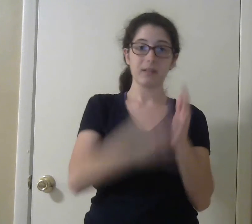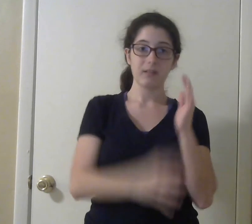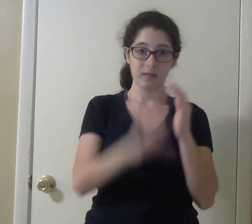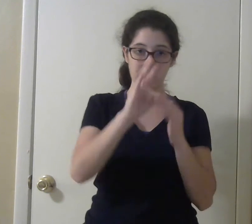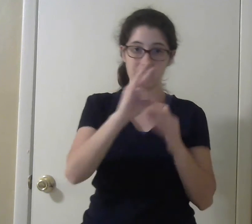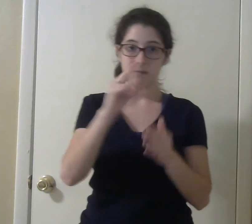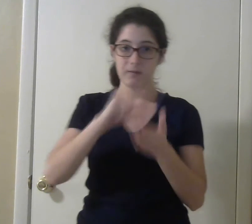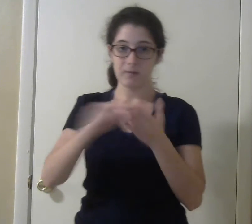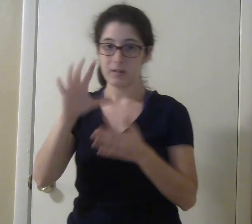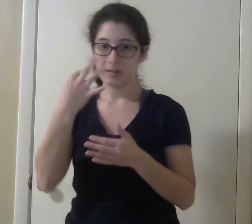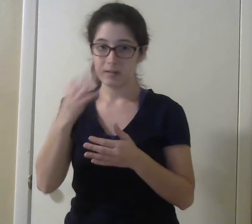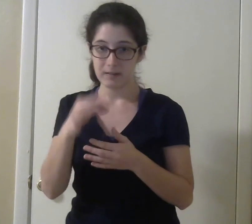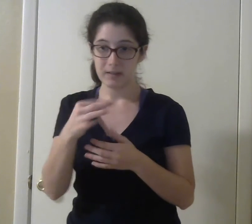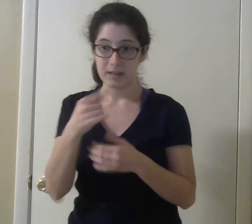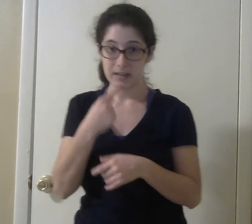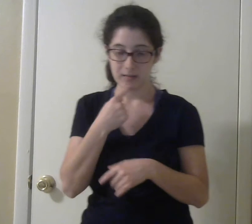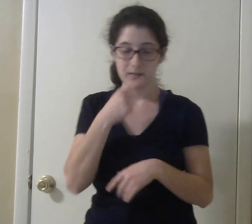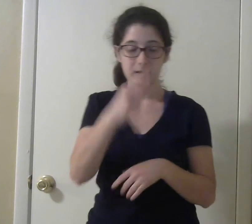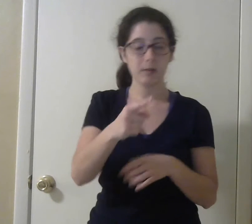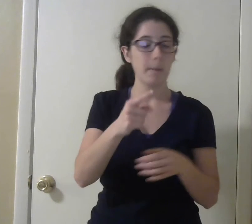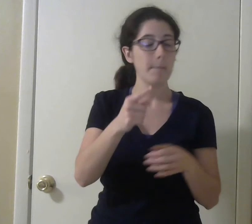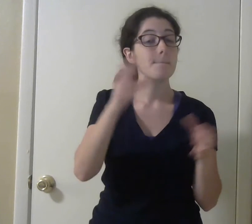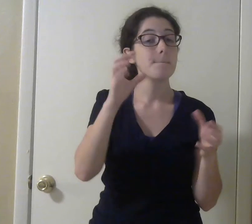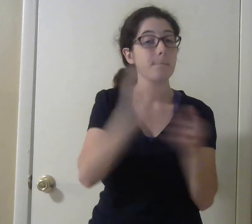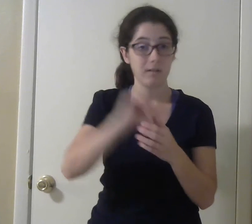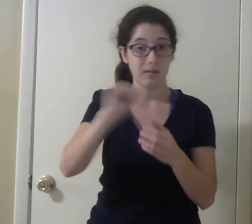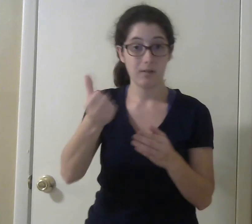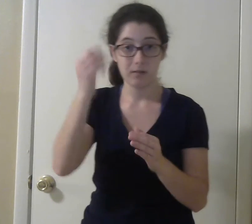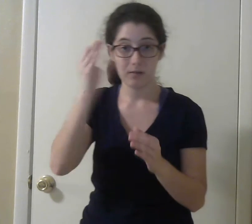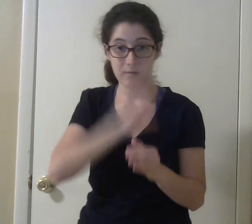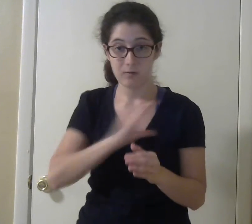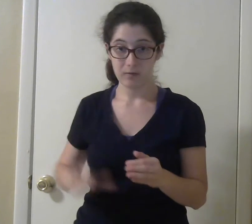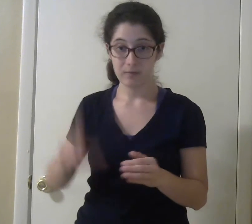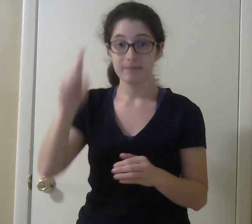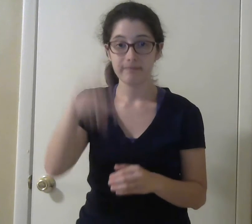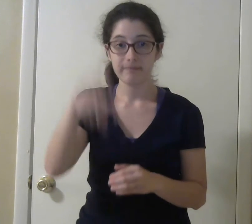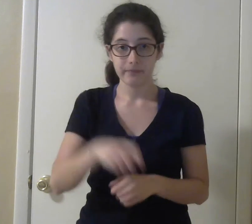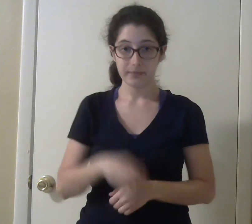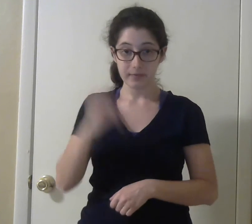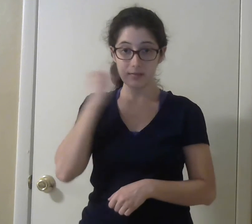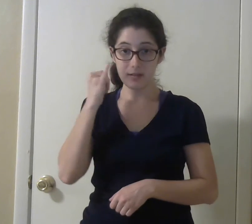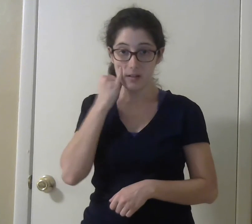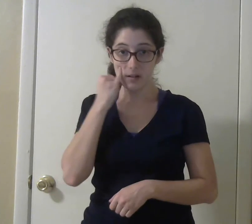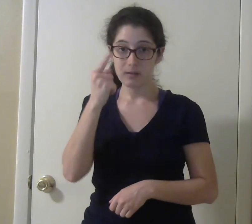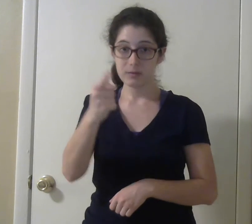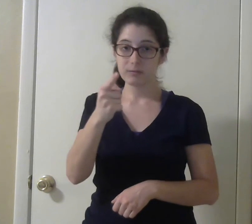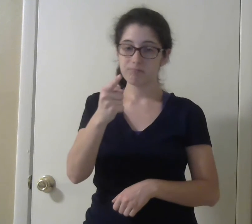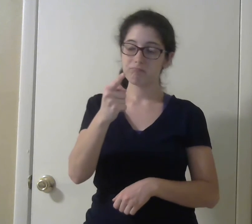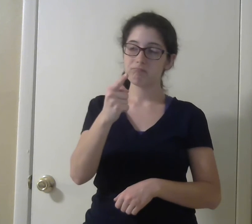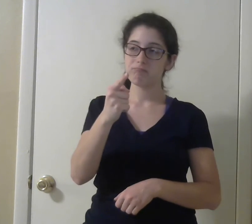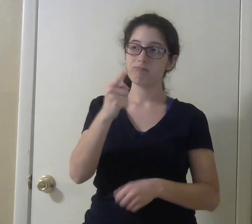only in the Lord. And if you're on a trajectory to fall in love with and marry a woman who